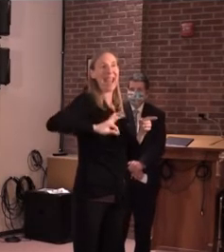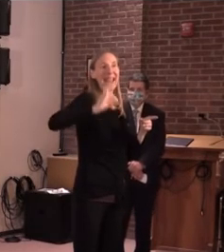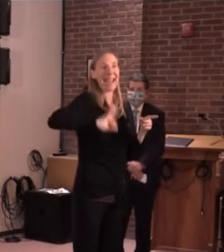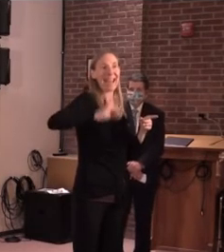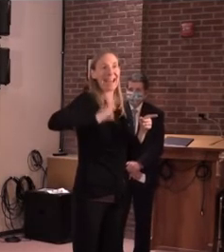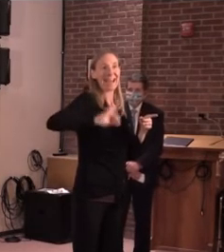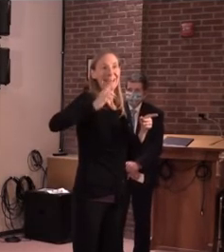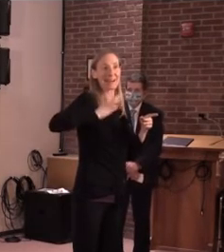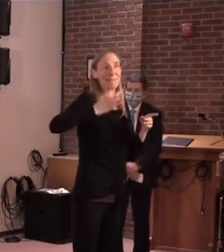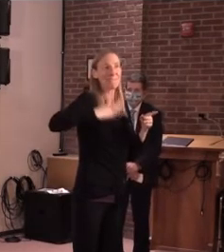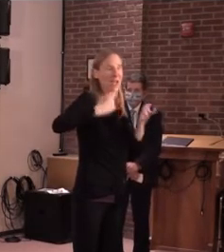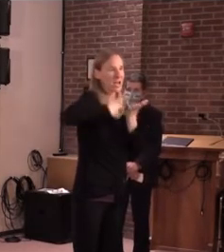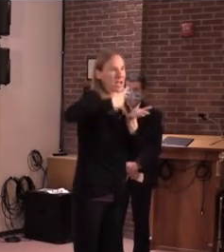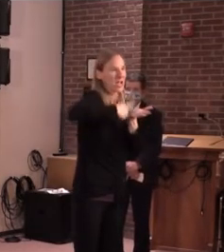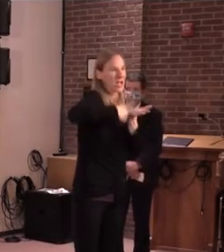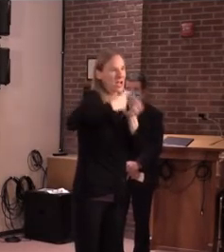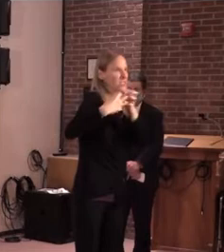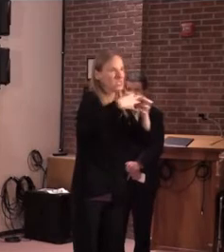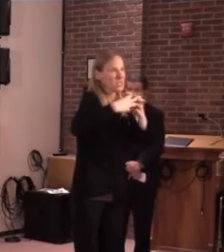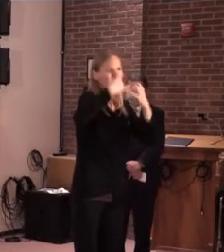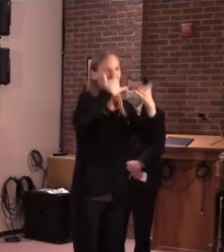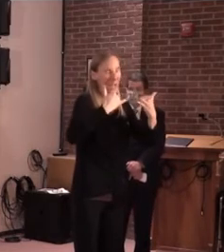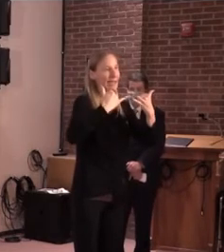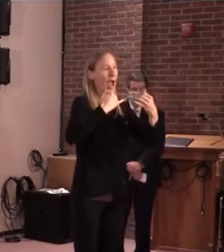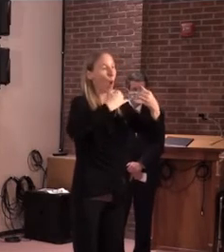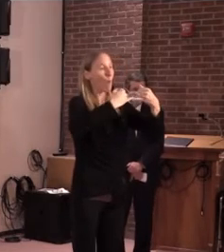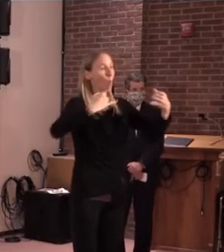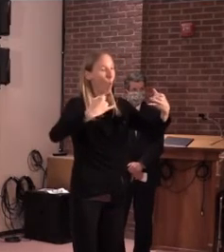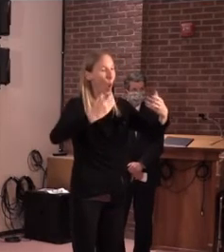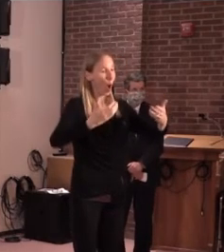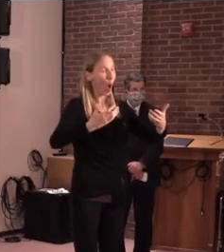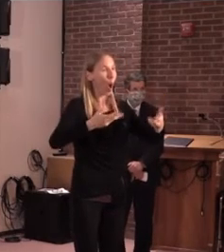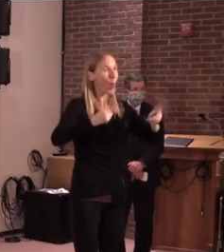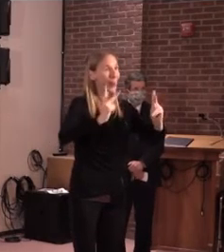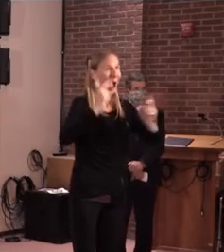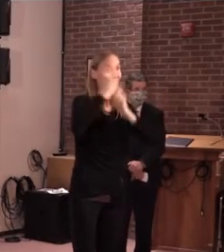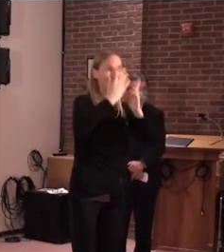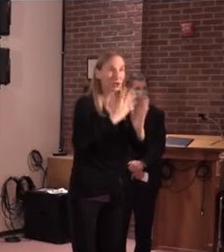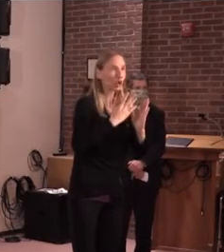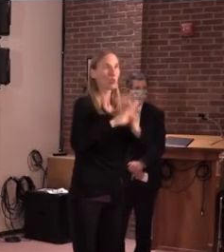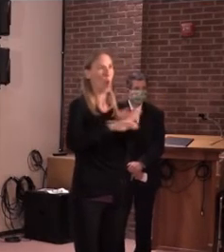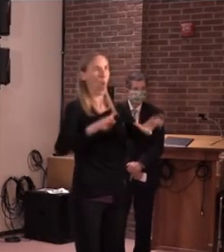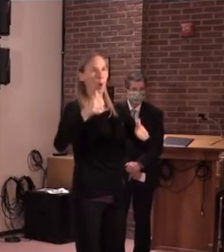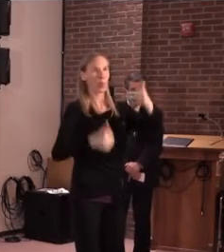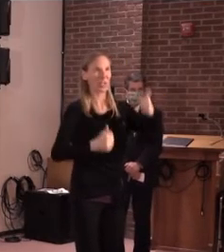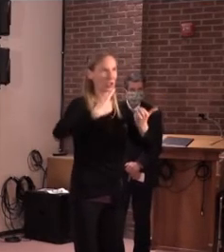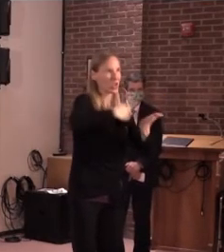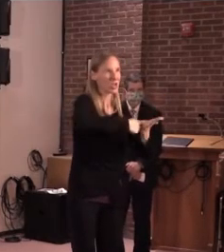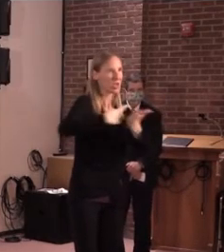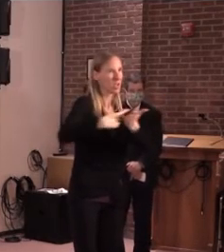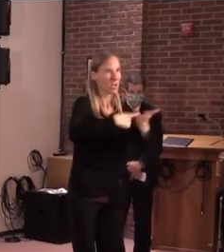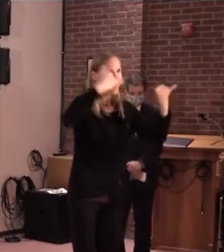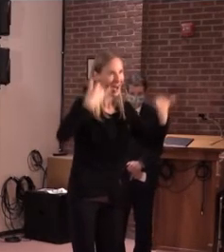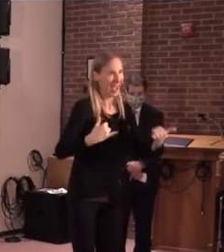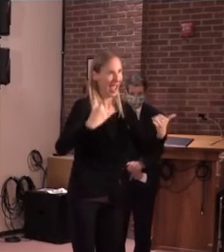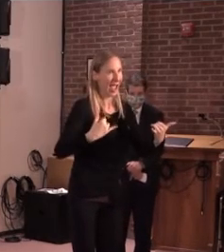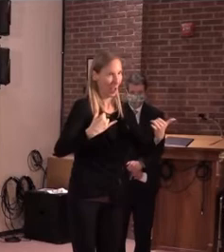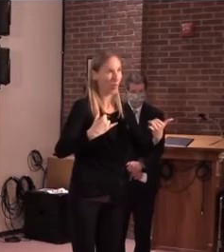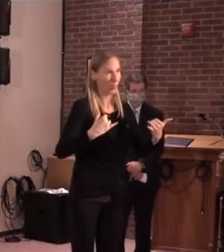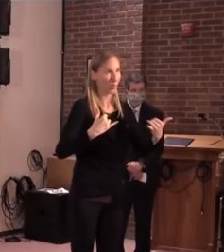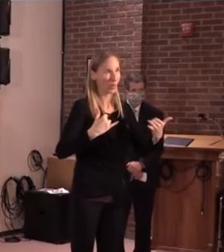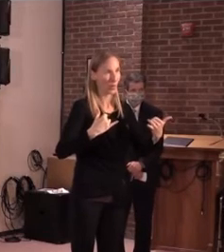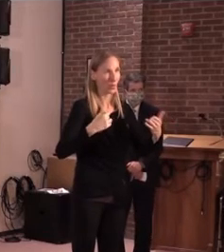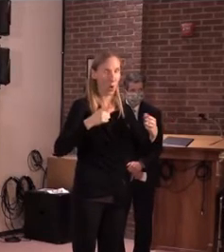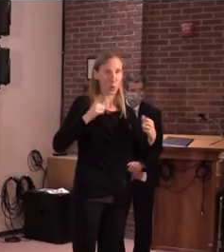their borders to out-of-staters, and creating kind of an us versus them and the some of the industries there. Are you concerned that that